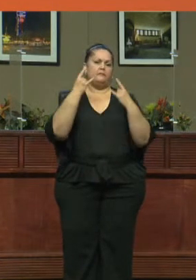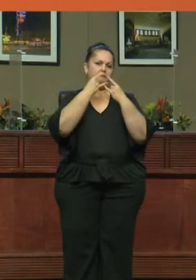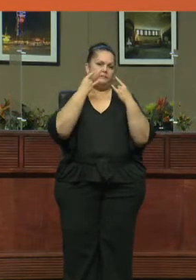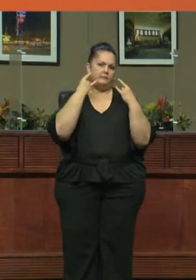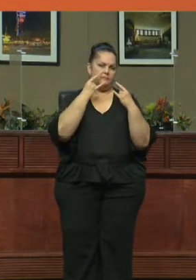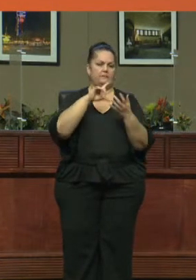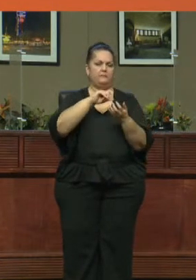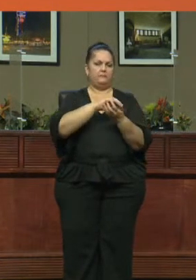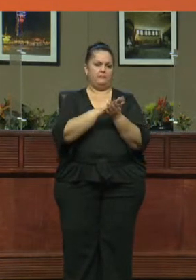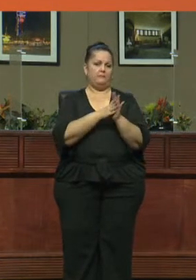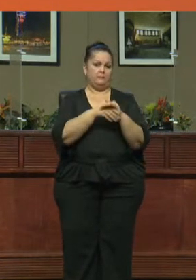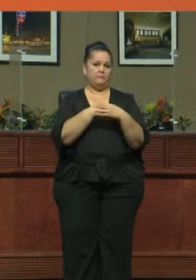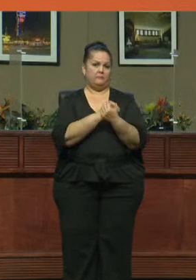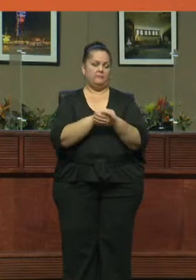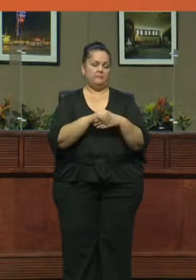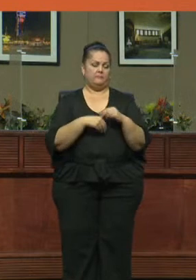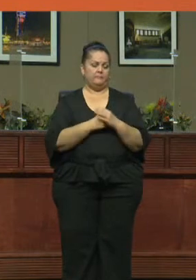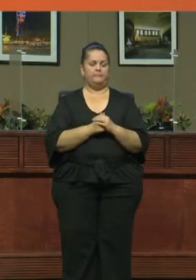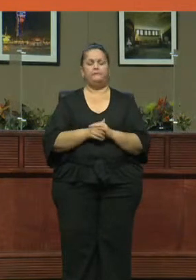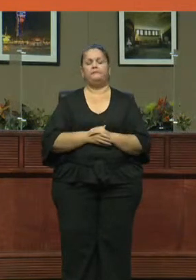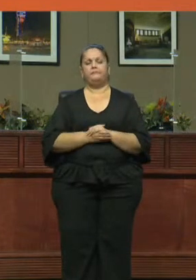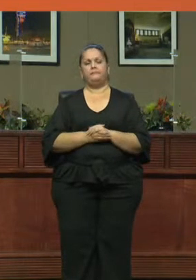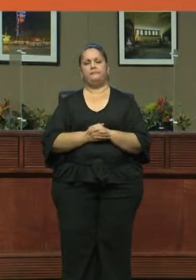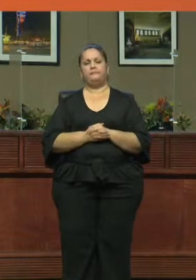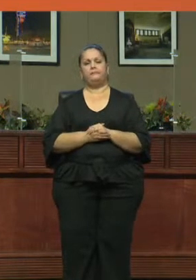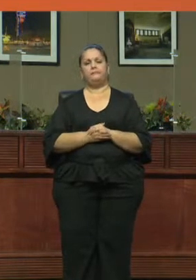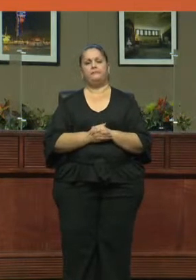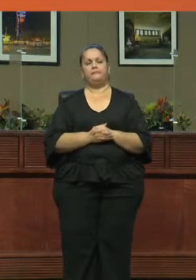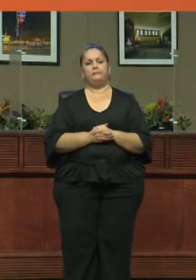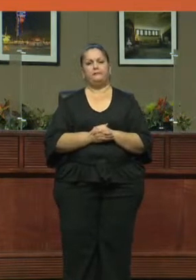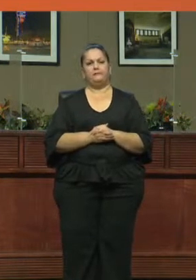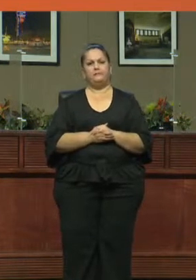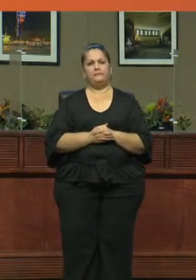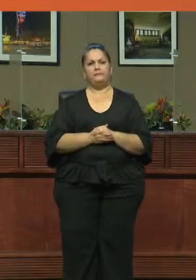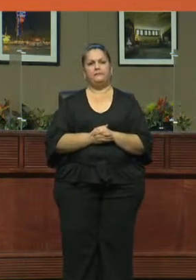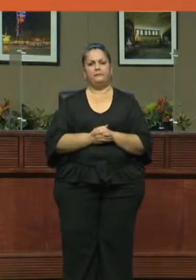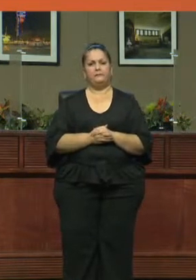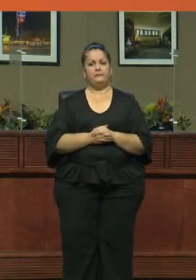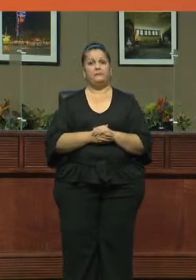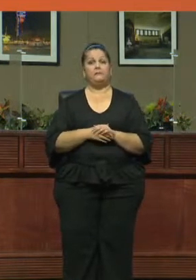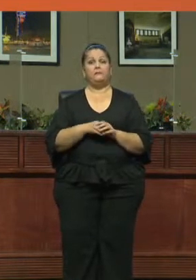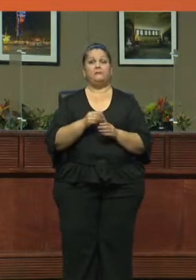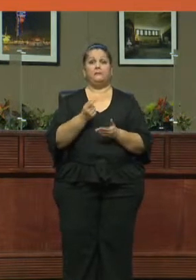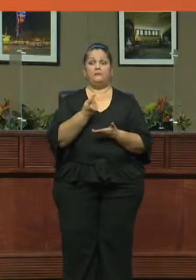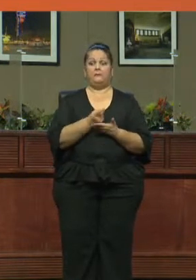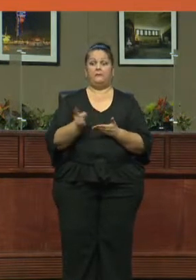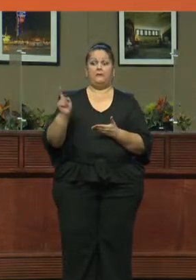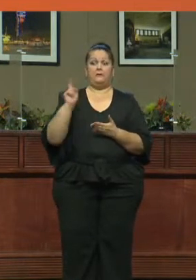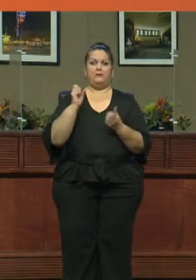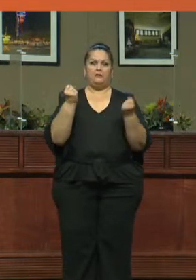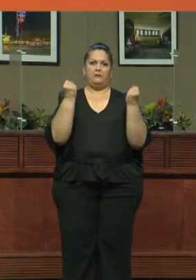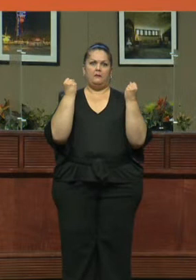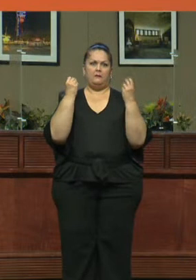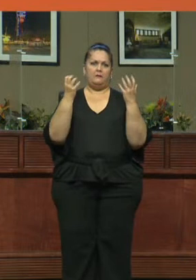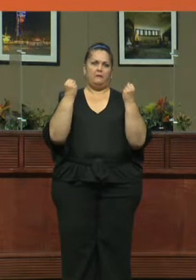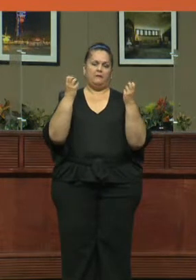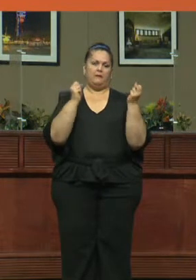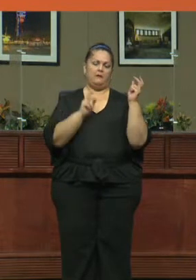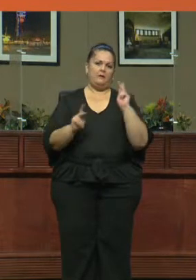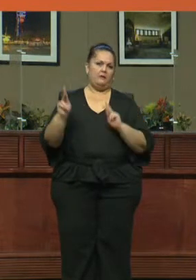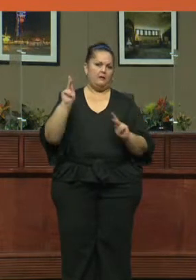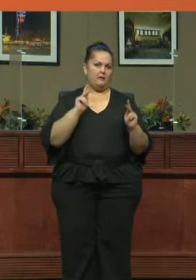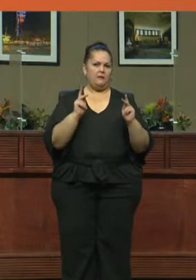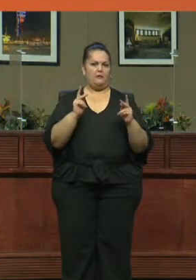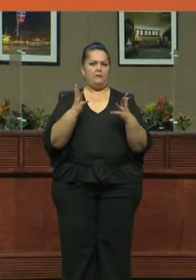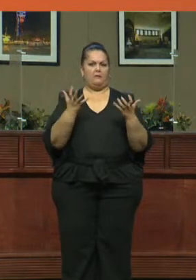free supply of PPE. The demand for testing was extremely high around the Thanksgiving